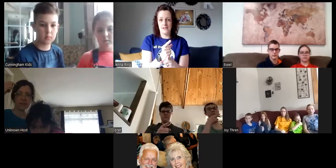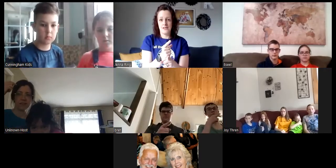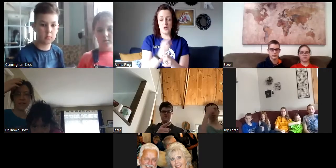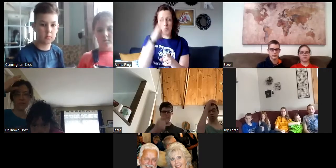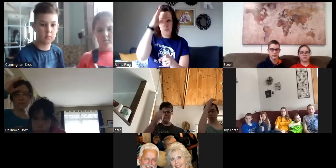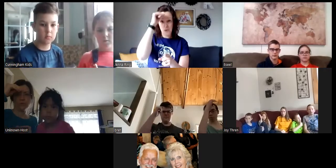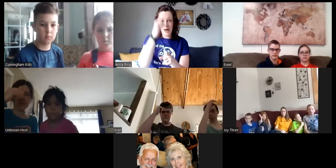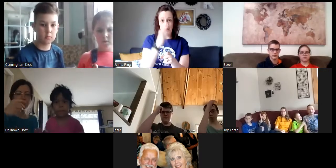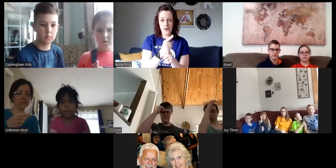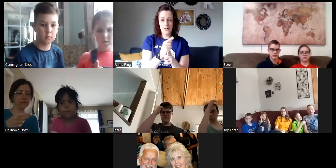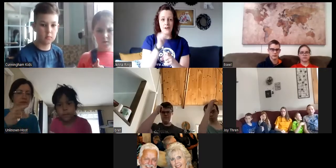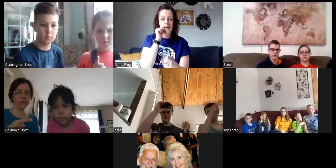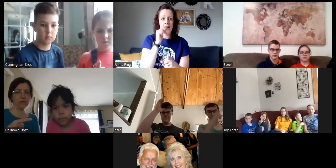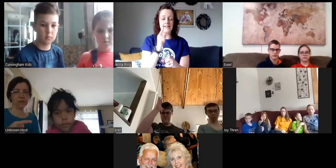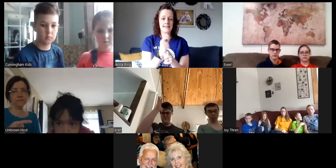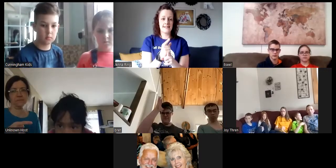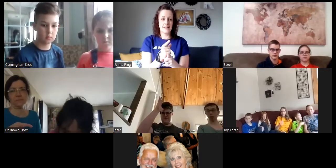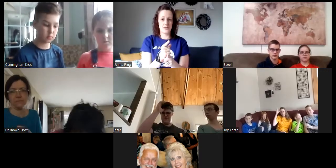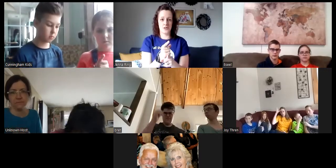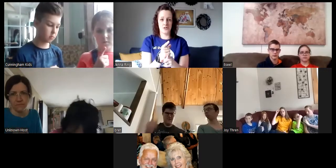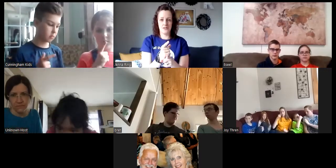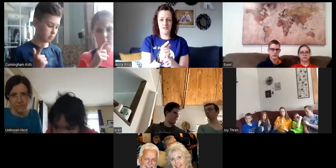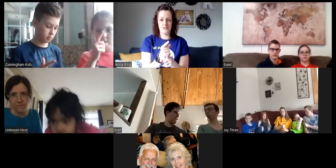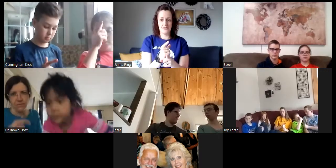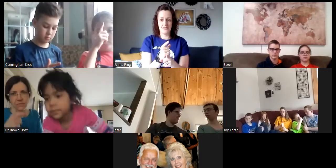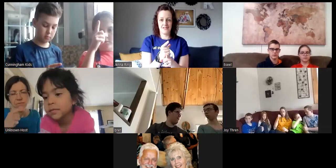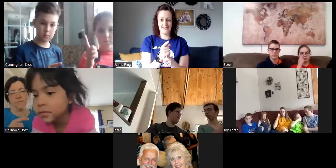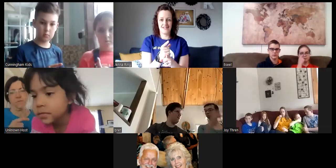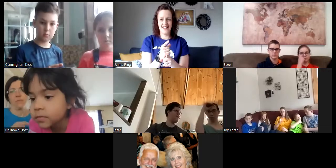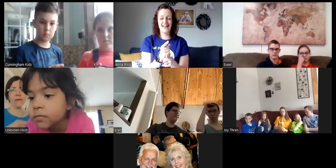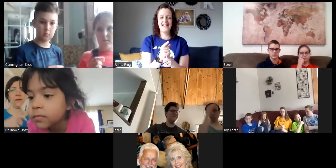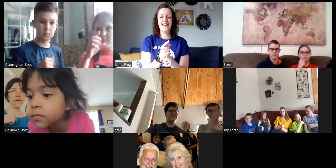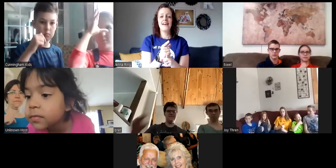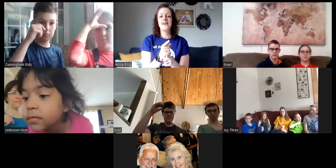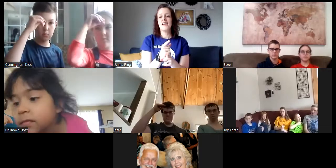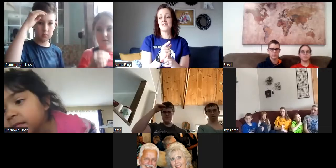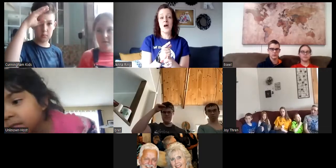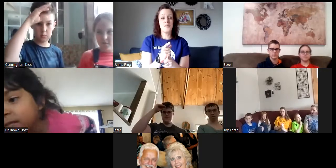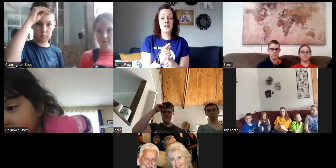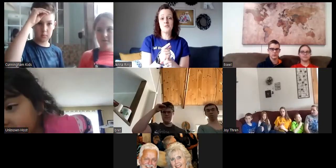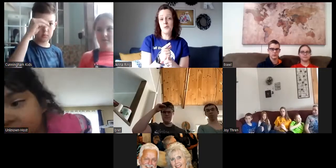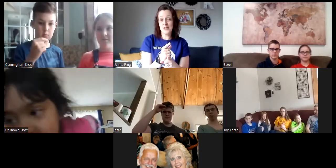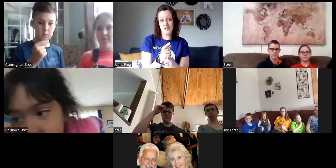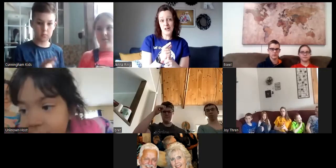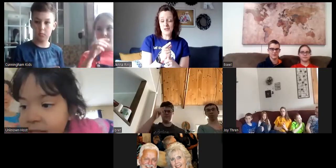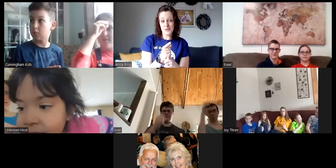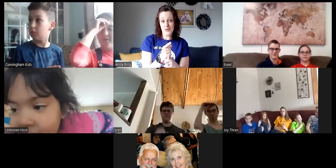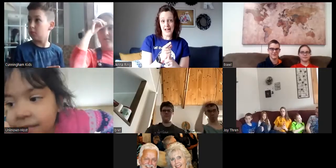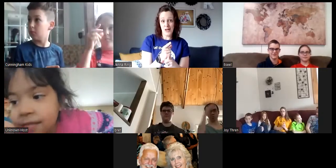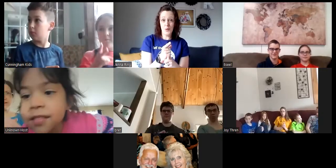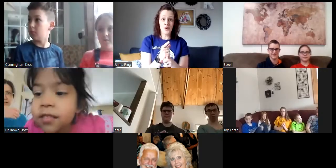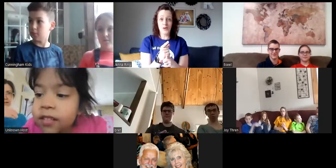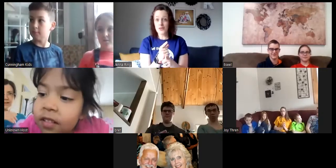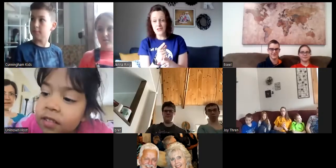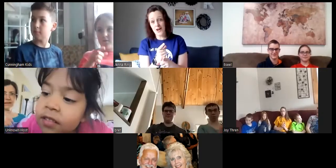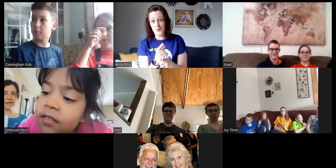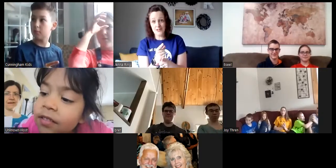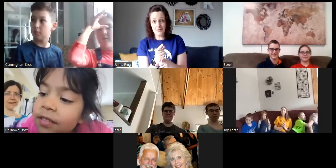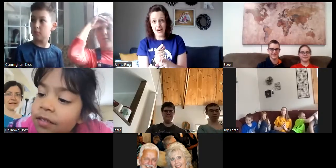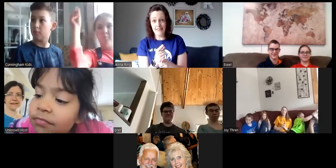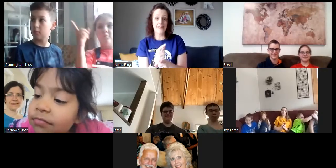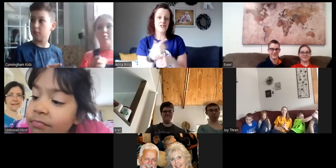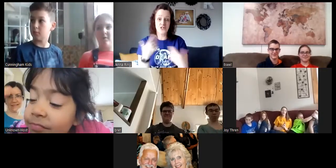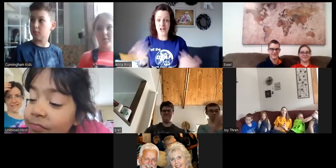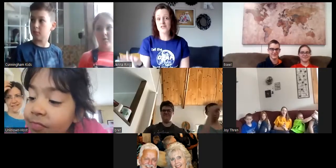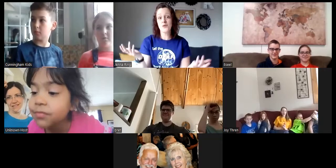right. So brother and sister. Okay. It's not because boys are always right or girls are